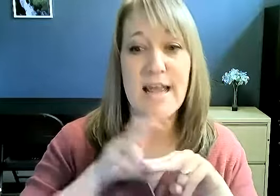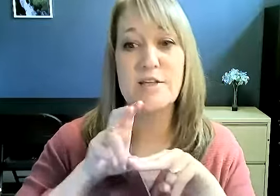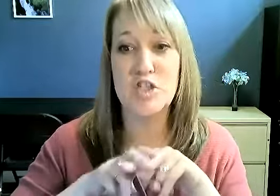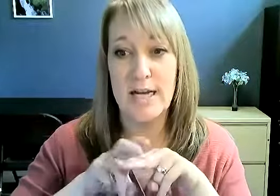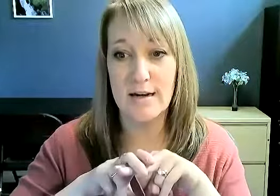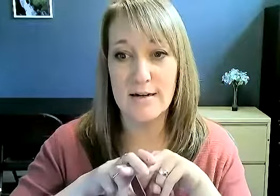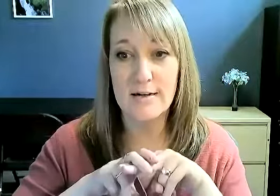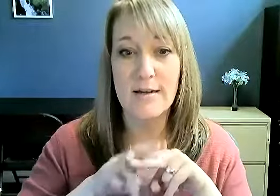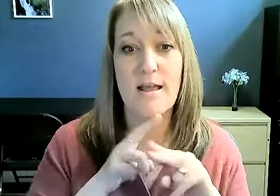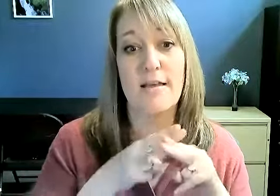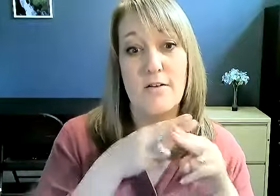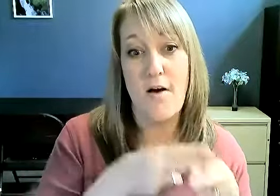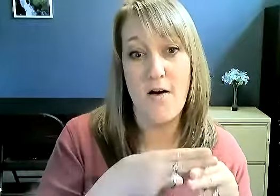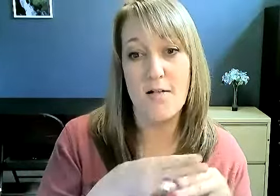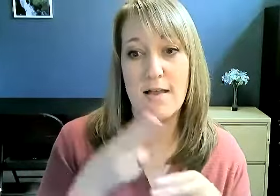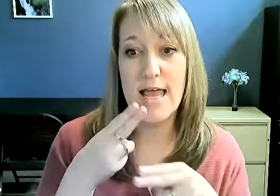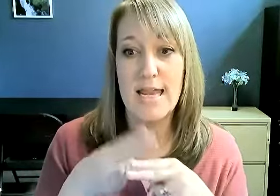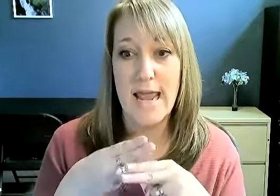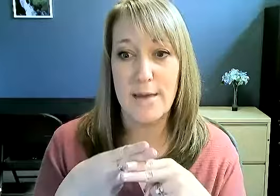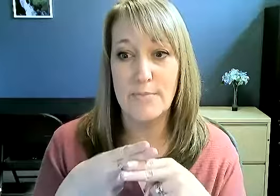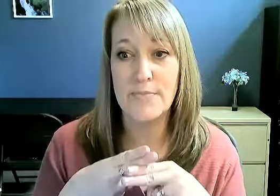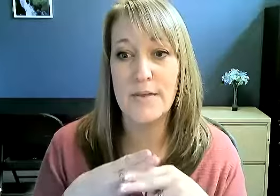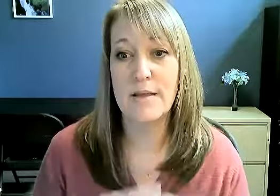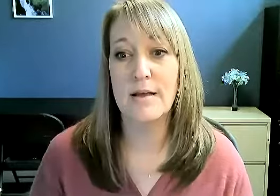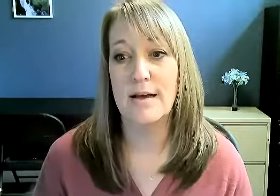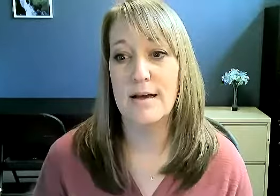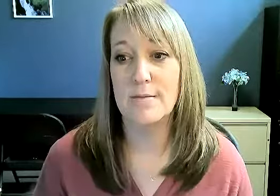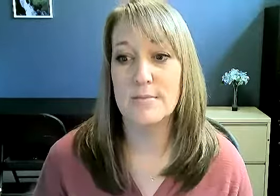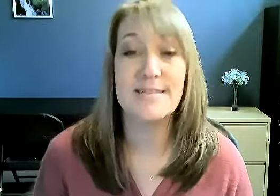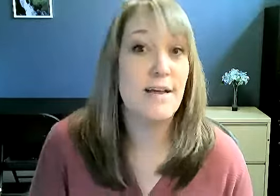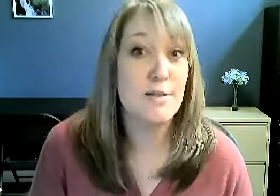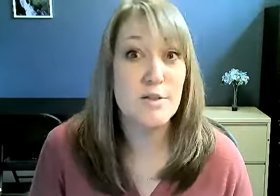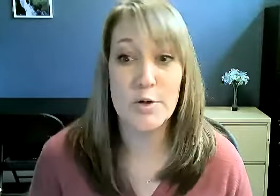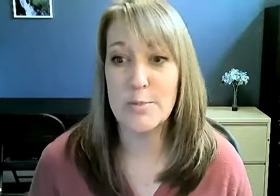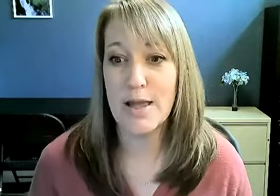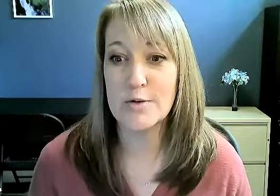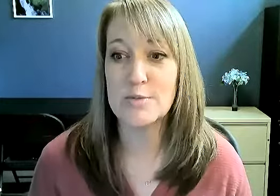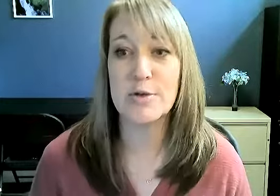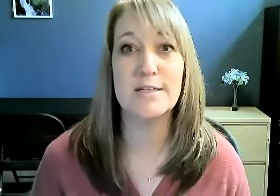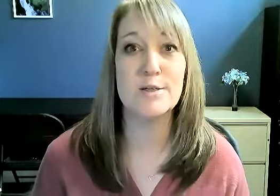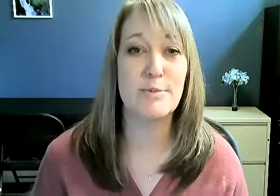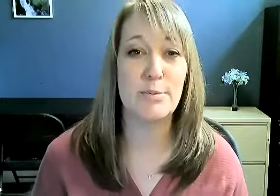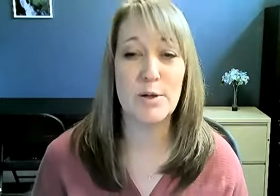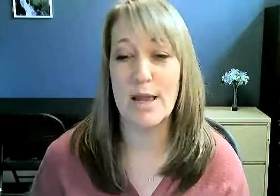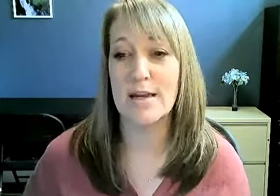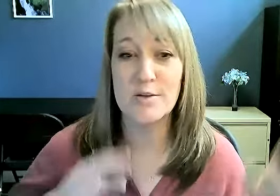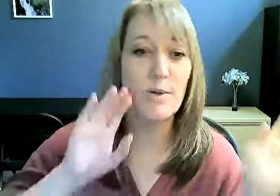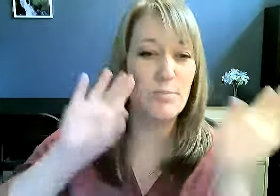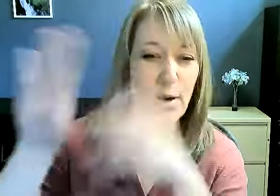and chair and call and name. Sell and store you might use, print and newspaper you might use, but probably